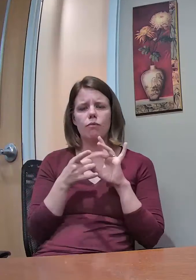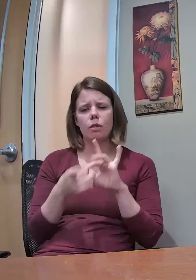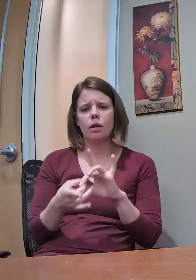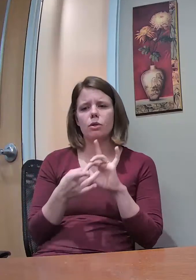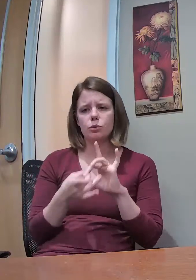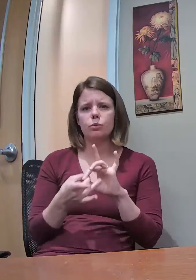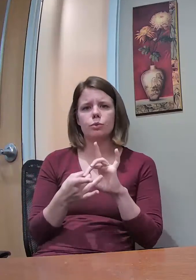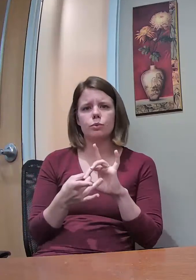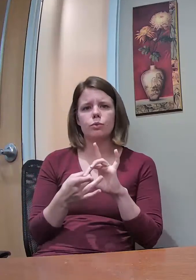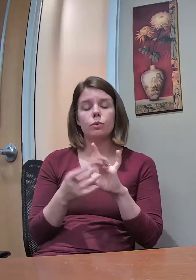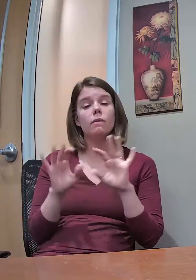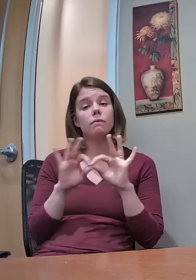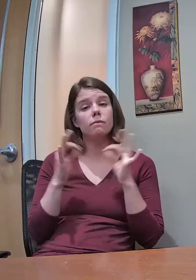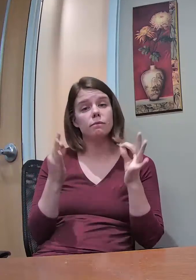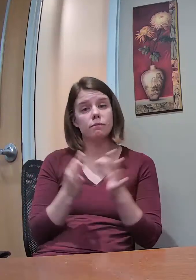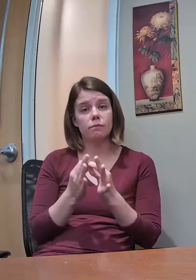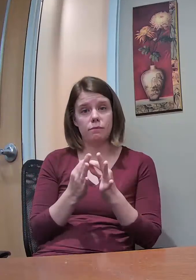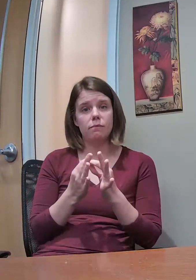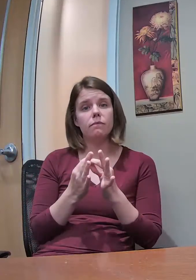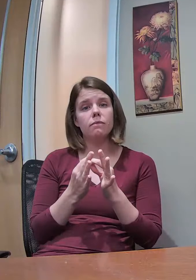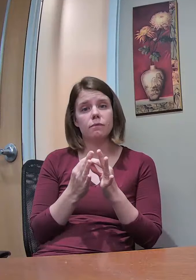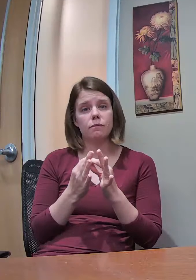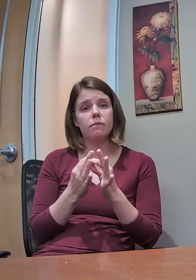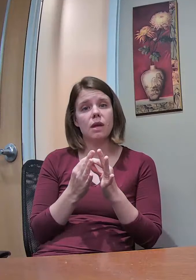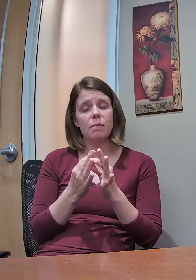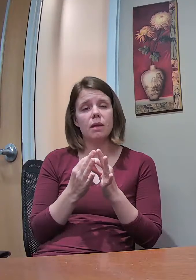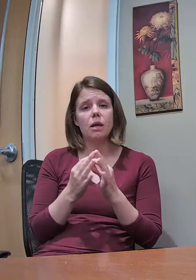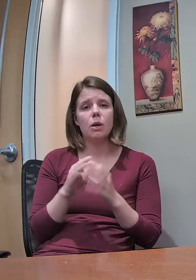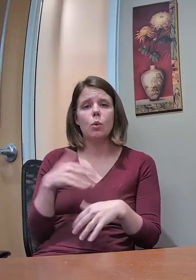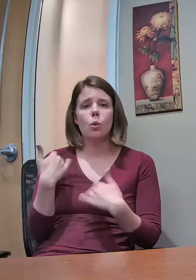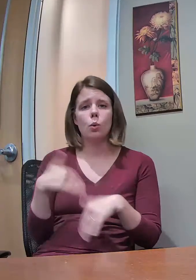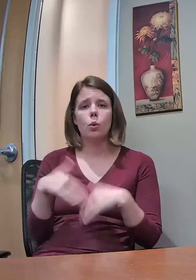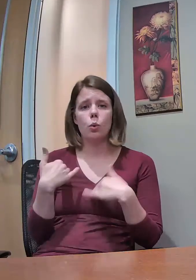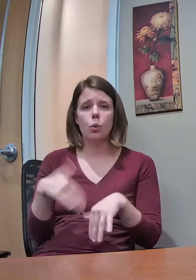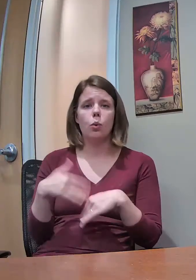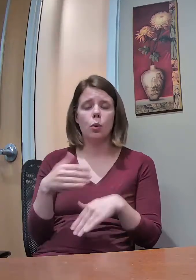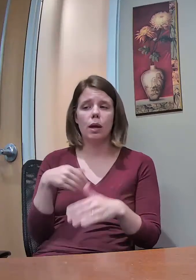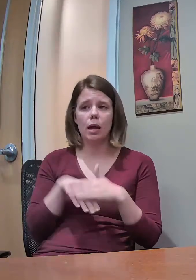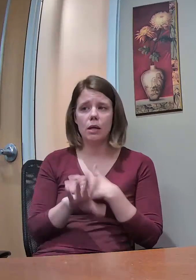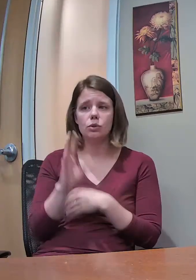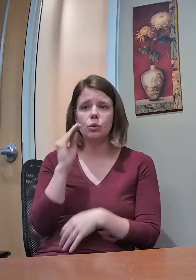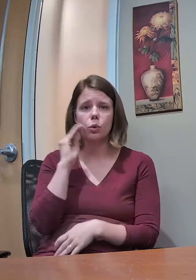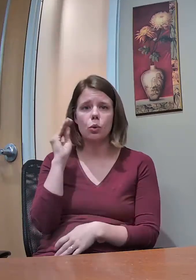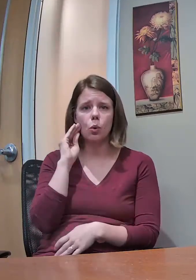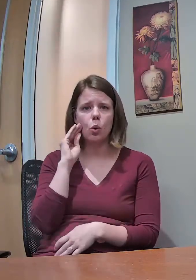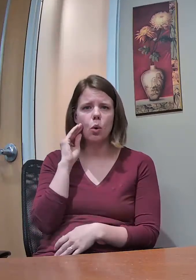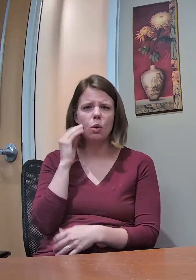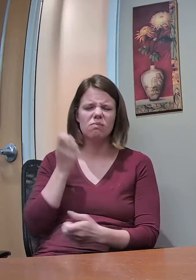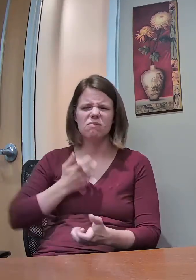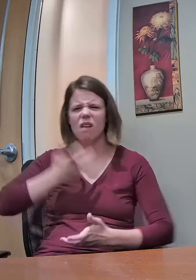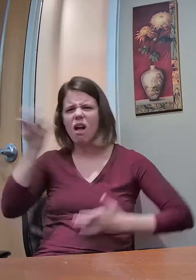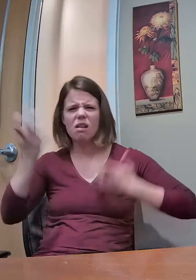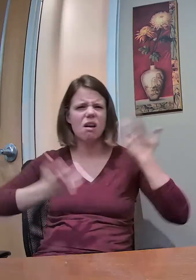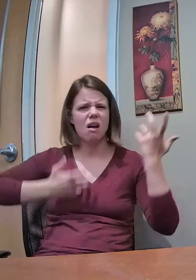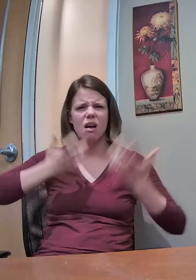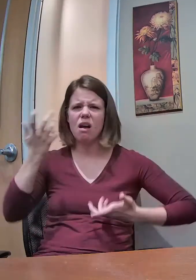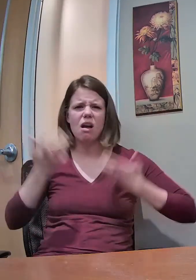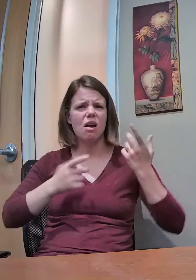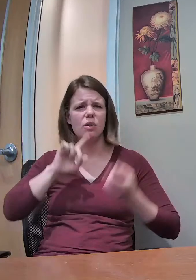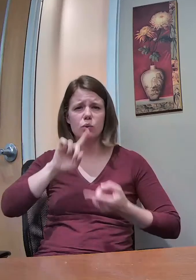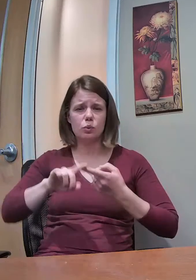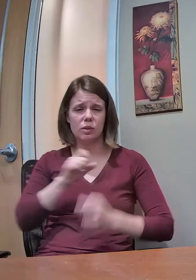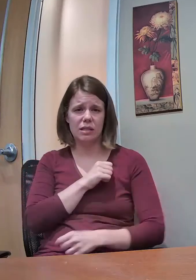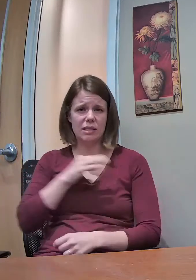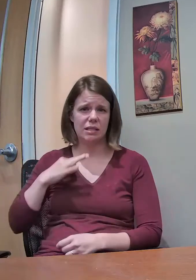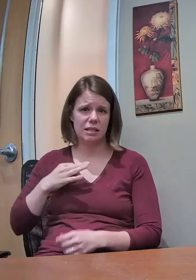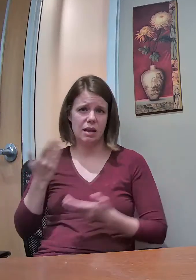some family members being very verbally abusive to our staff. I want to remind you that they do not make